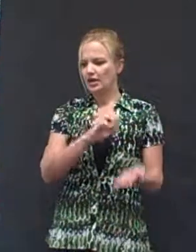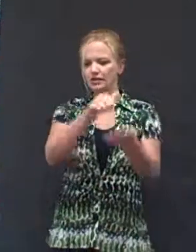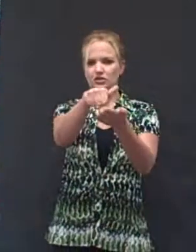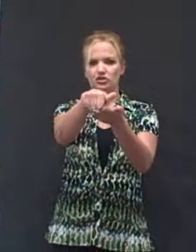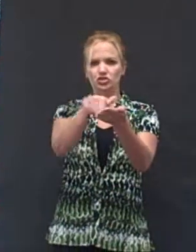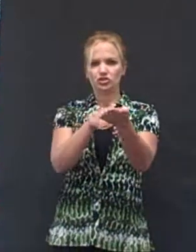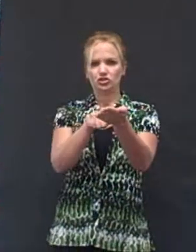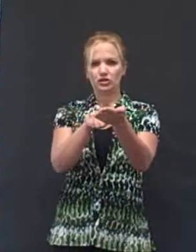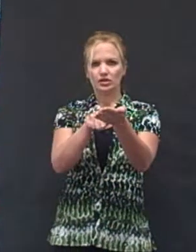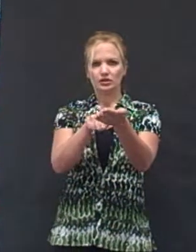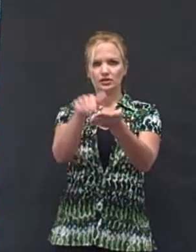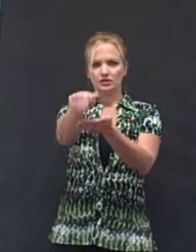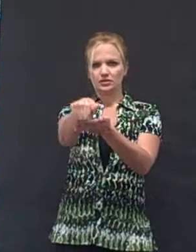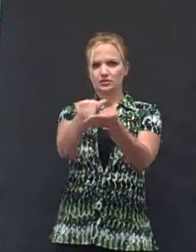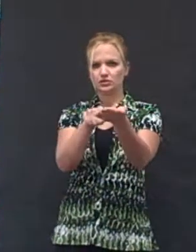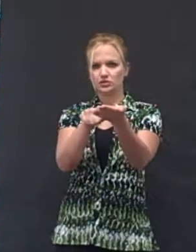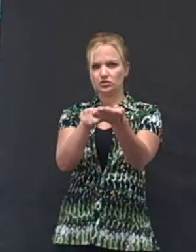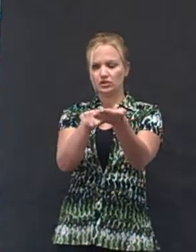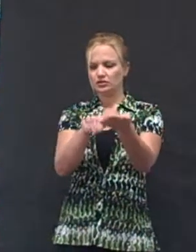and surgery.